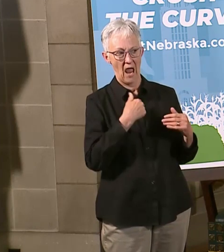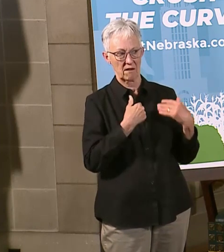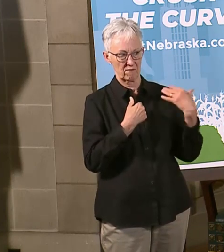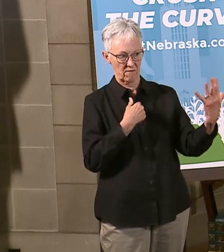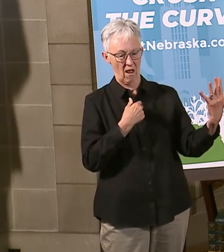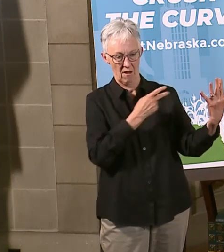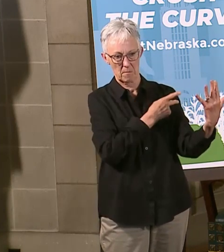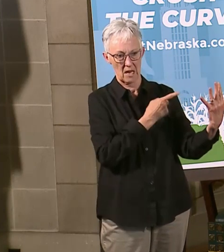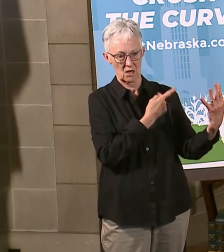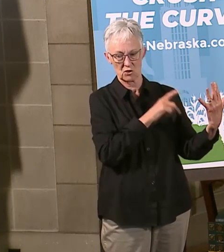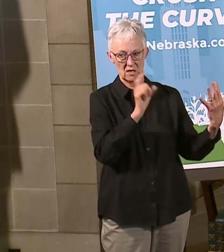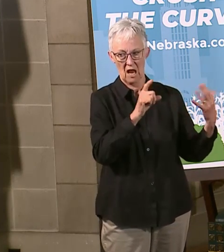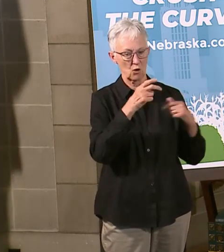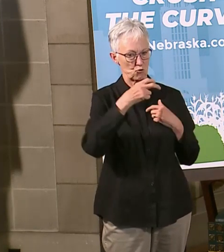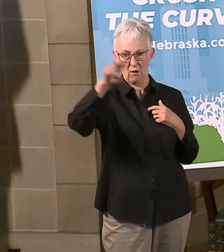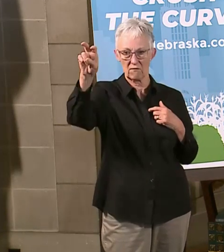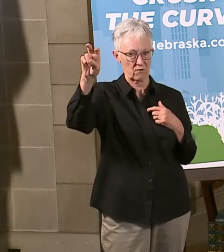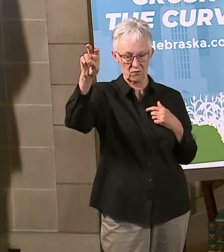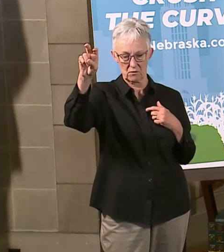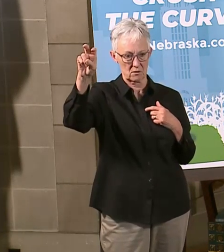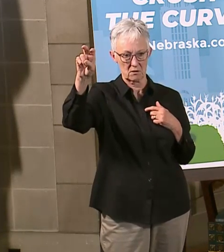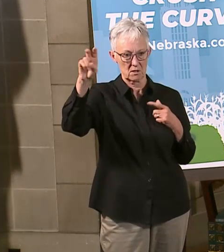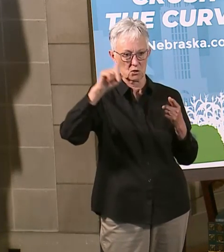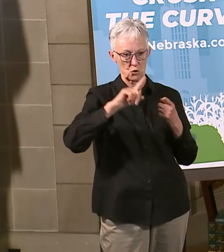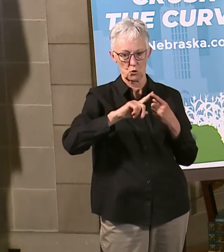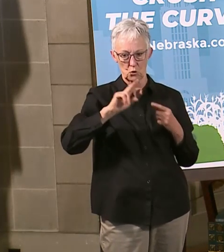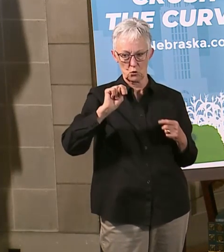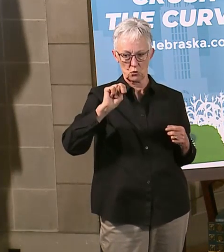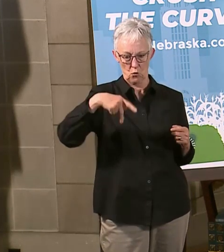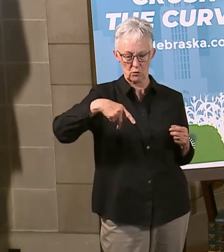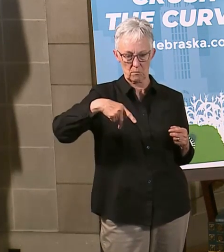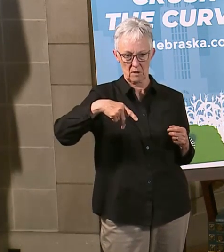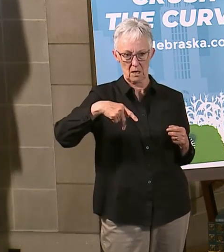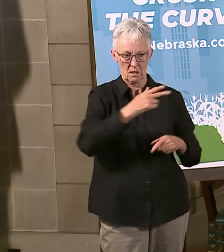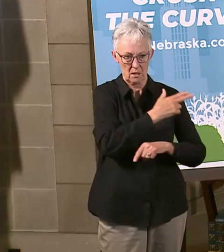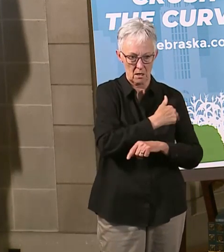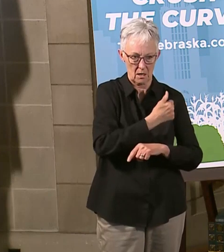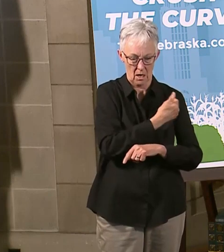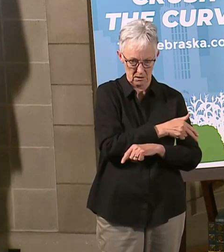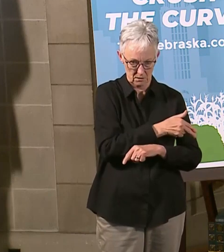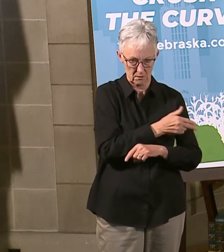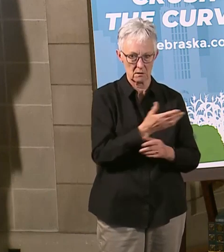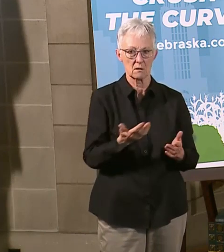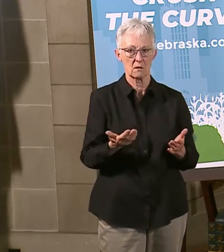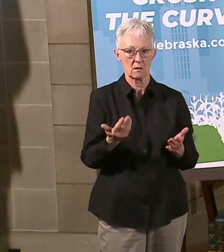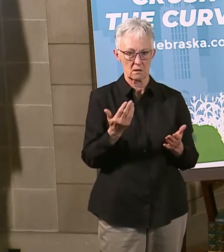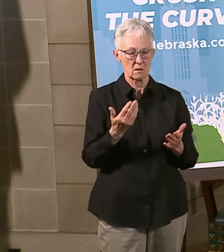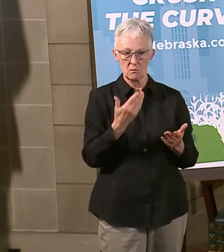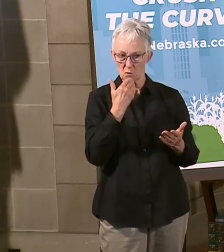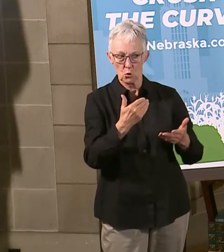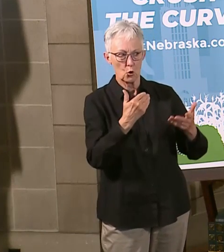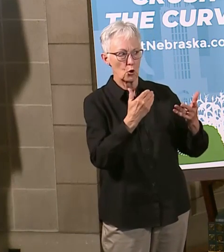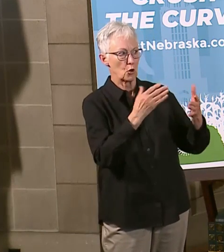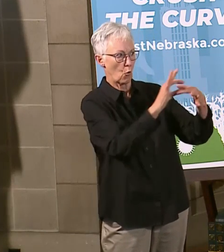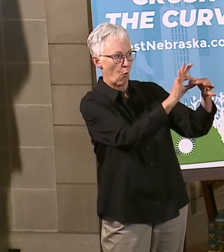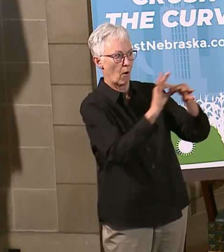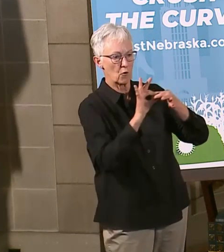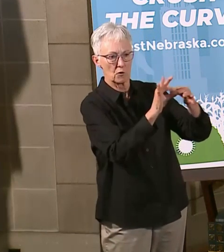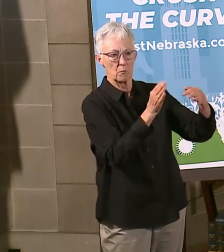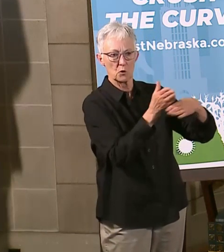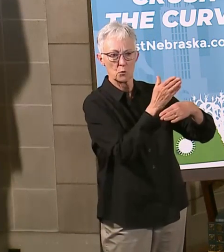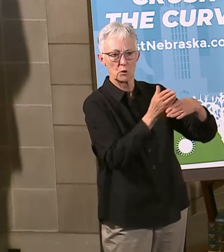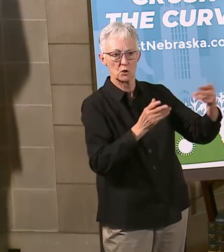out. Yesterday, they were transferred to the North Platte Great Plains Hospital. Again, great cooperation. They were all